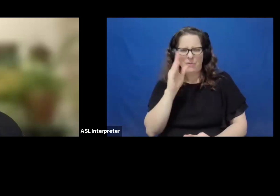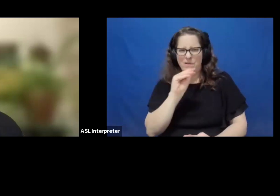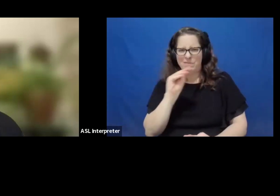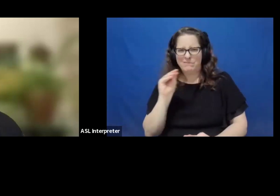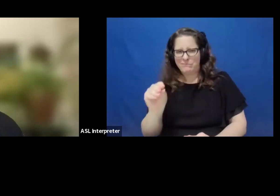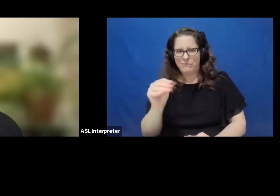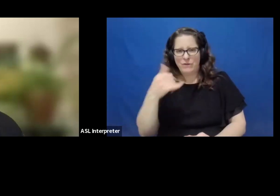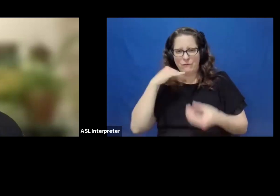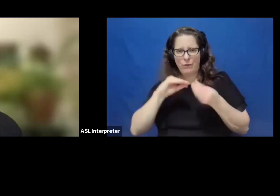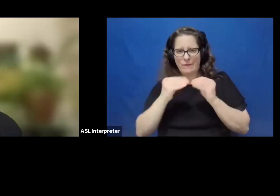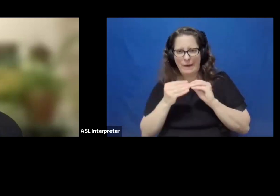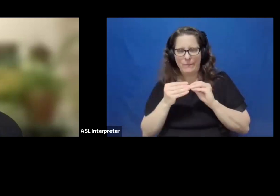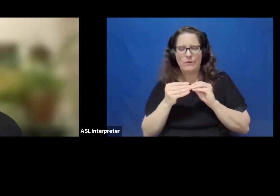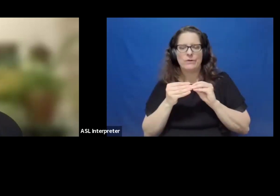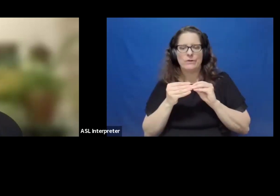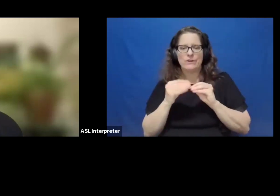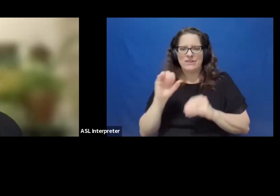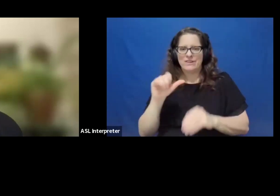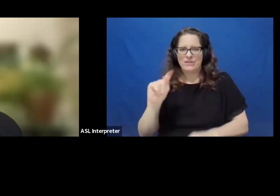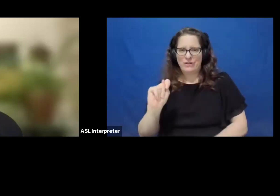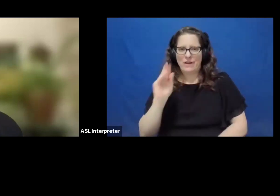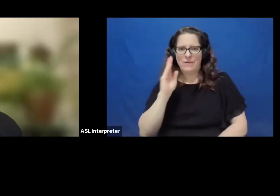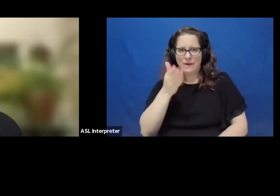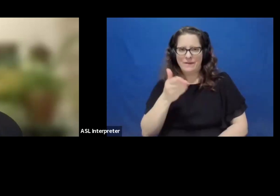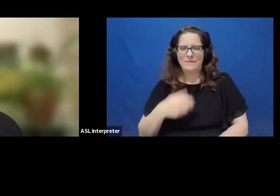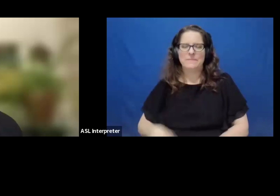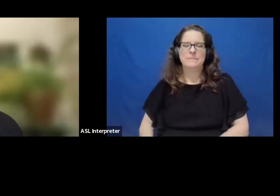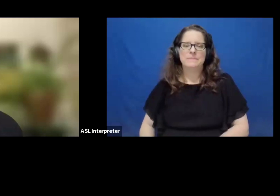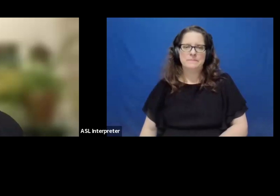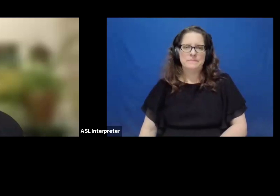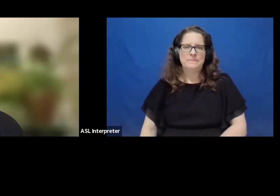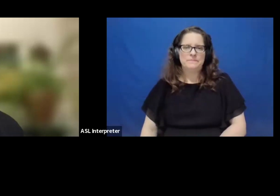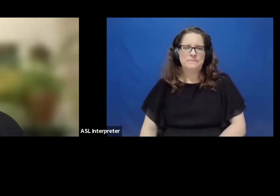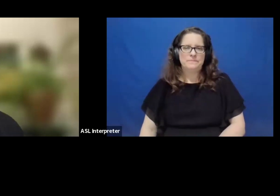put in the chat right now.